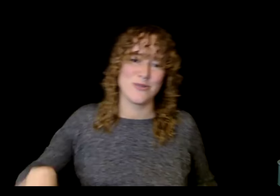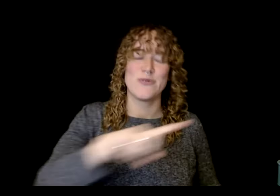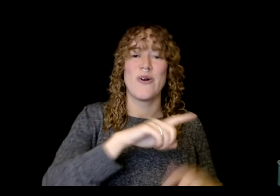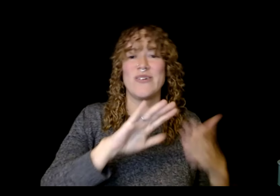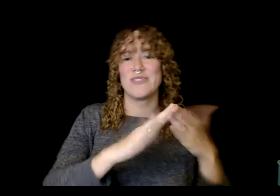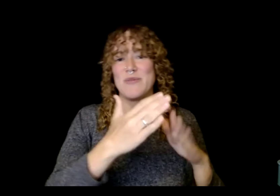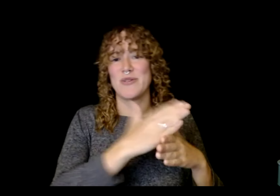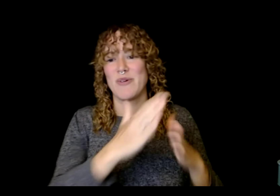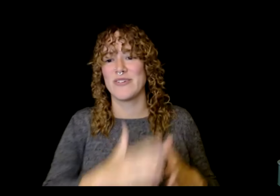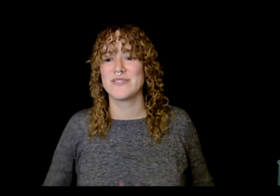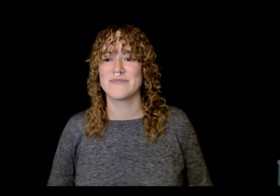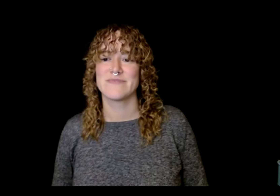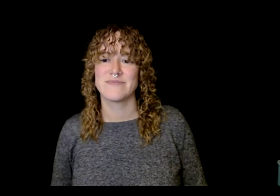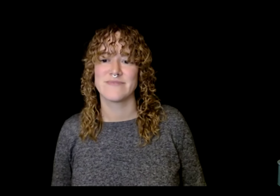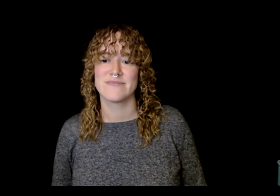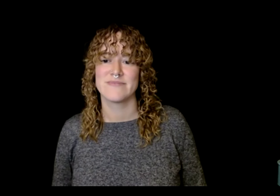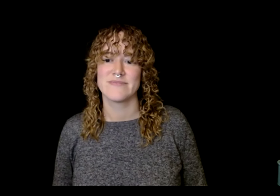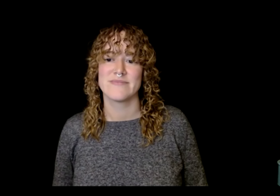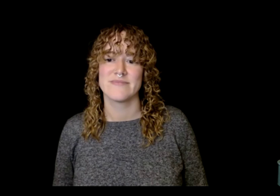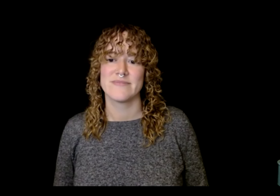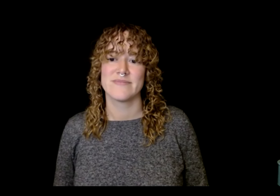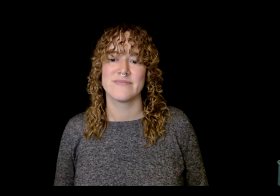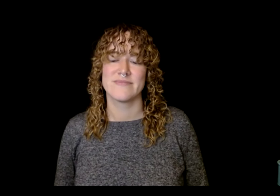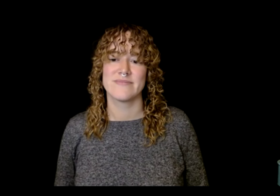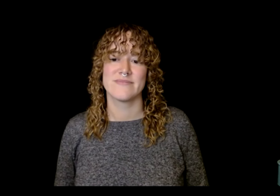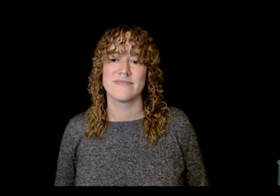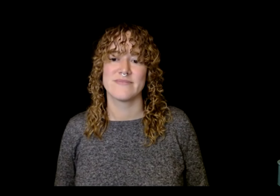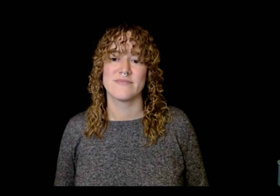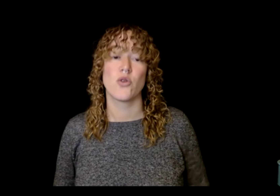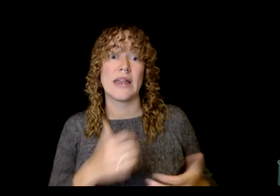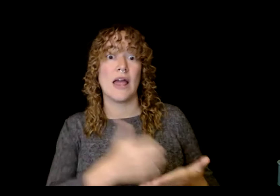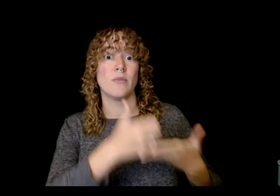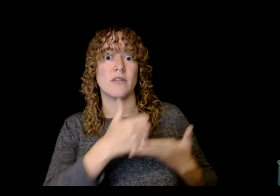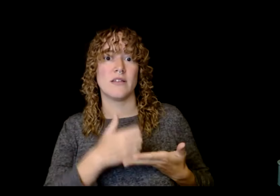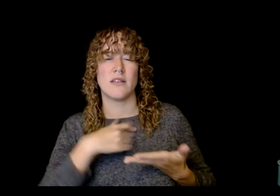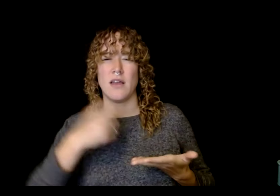partner. So it definitely helps us be better